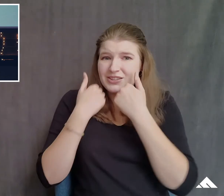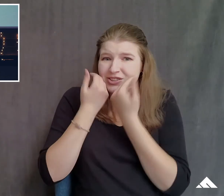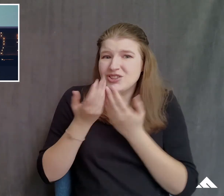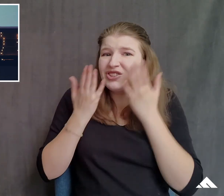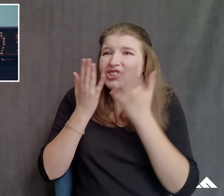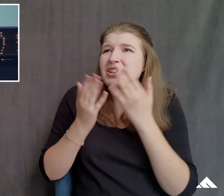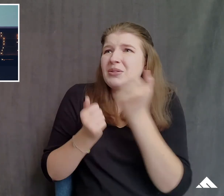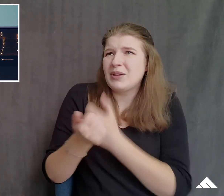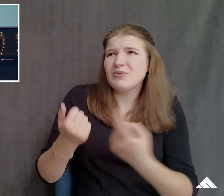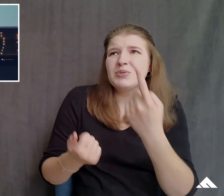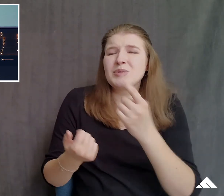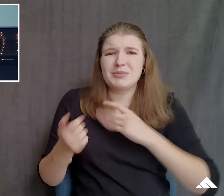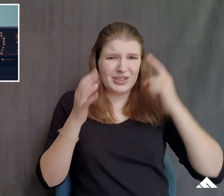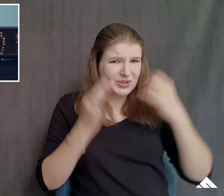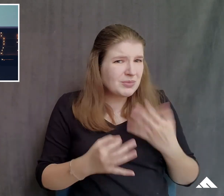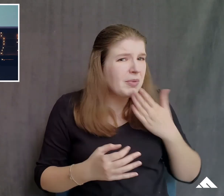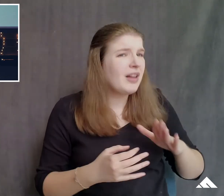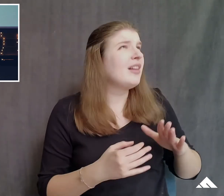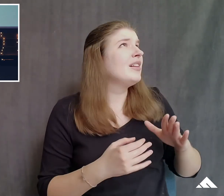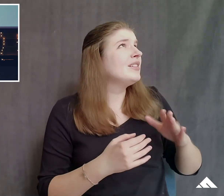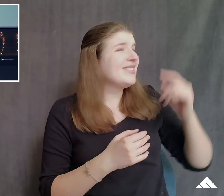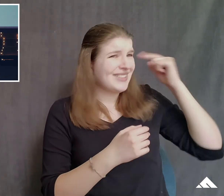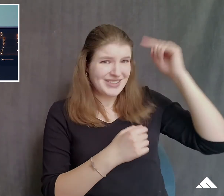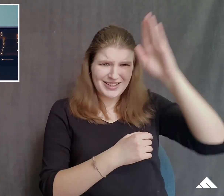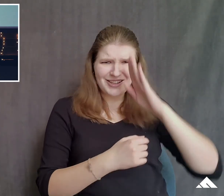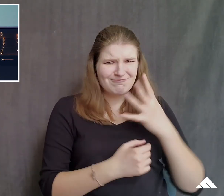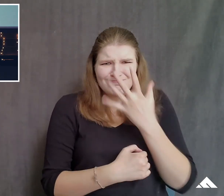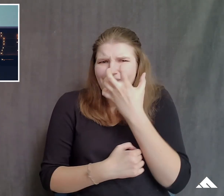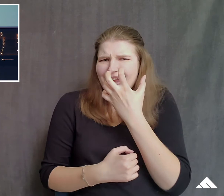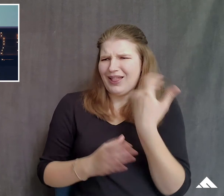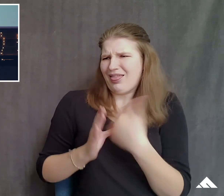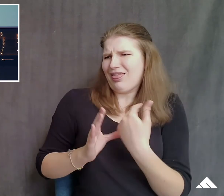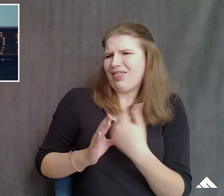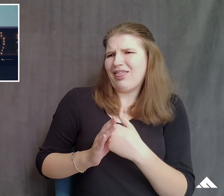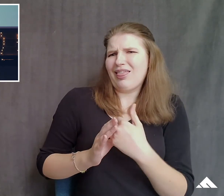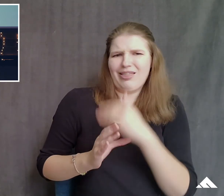living lately, the choices I've been making." We think God's going to be mad or irritated or annoyed.